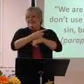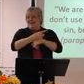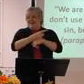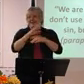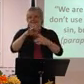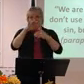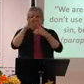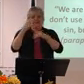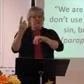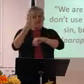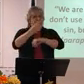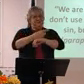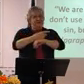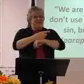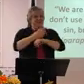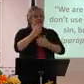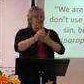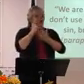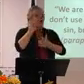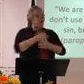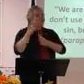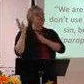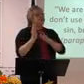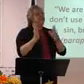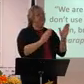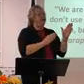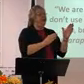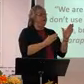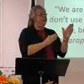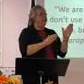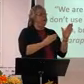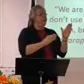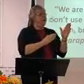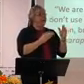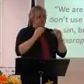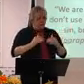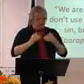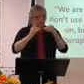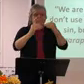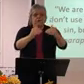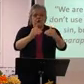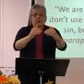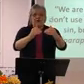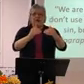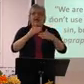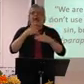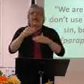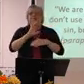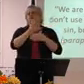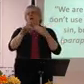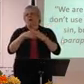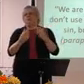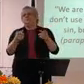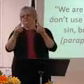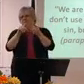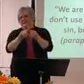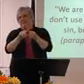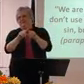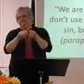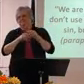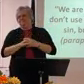today is a special day to help us prepare going forward after all that's happened. Now,